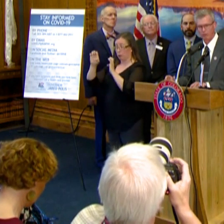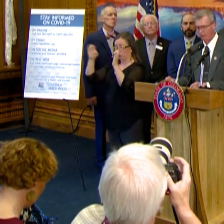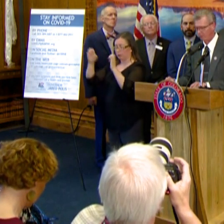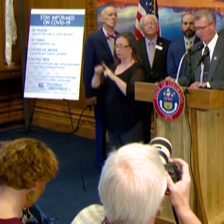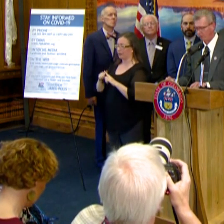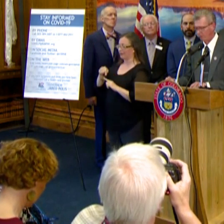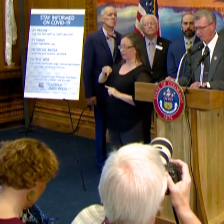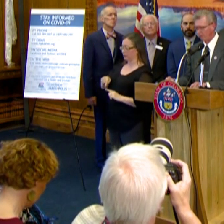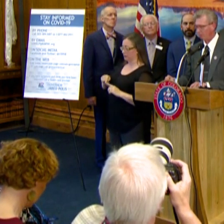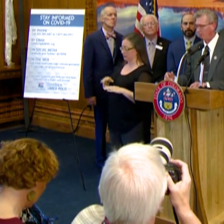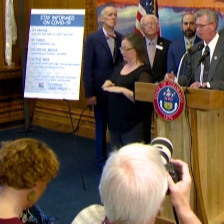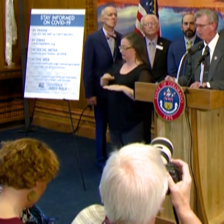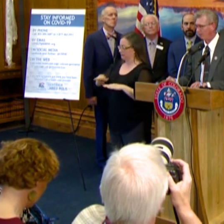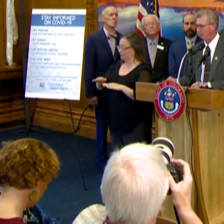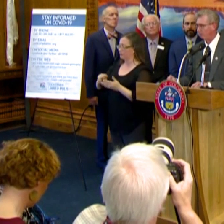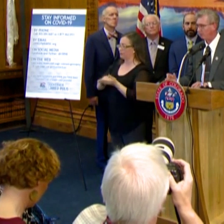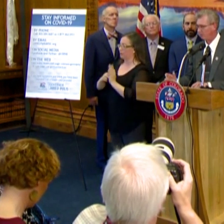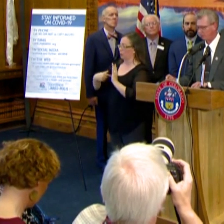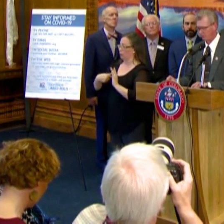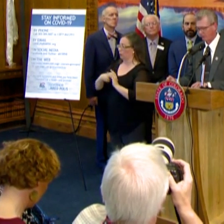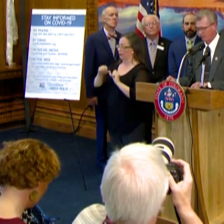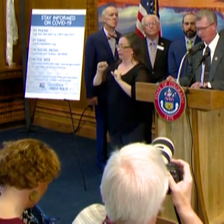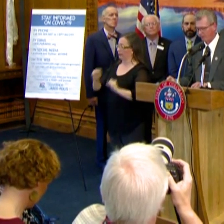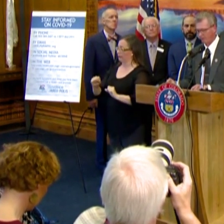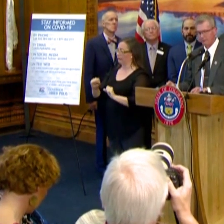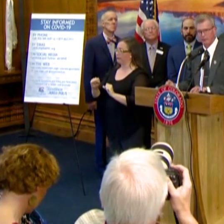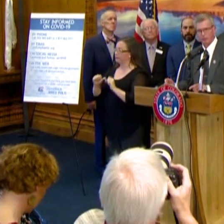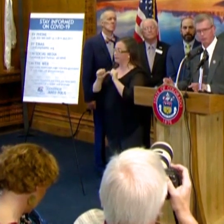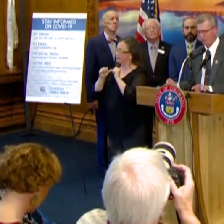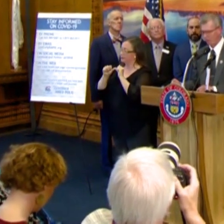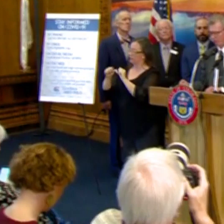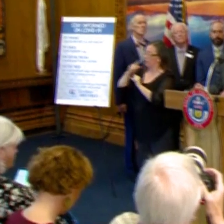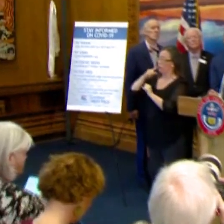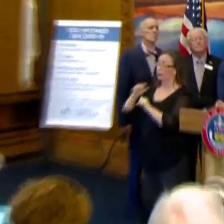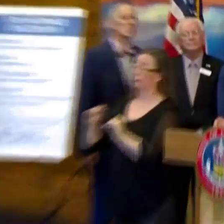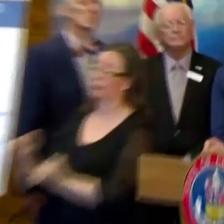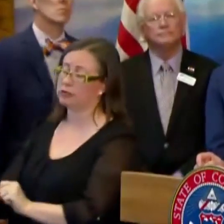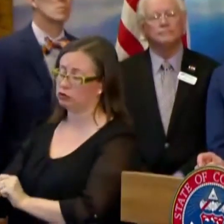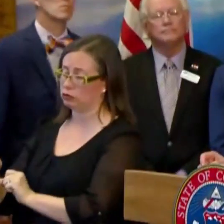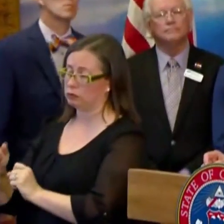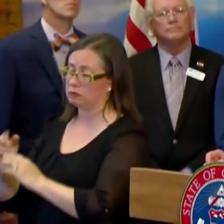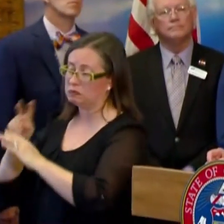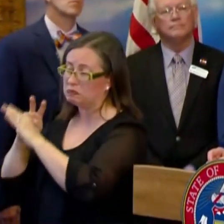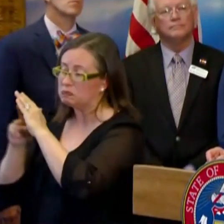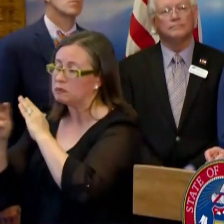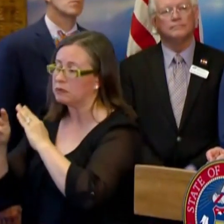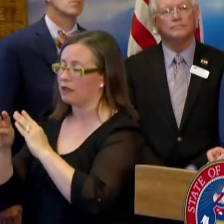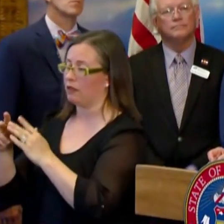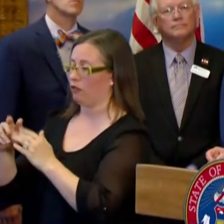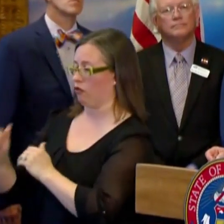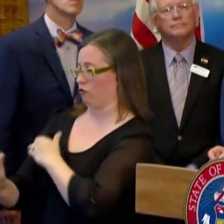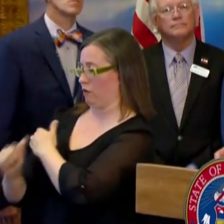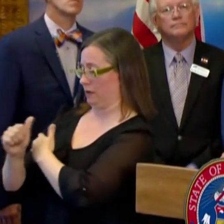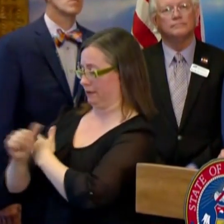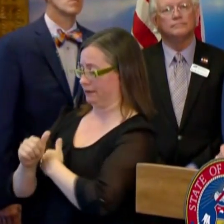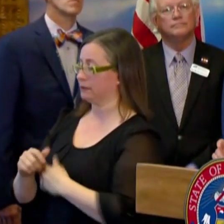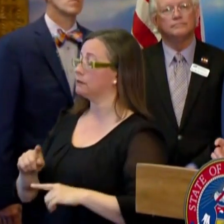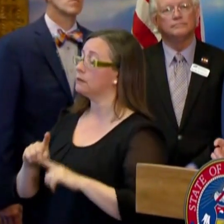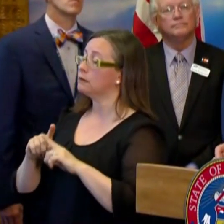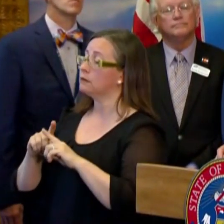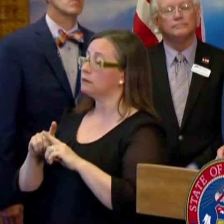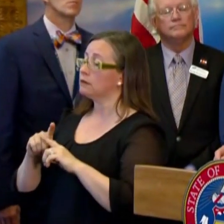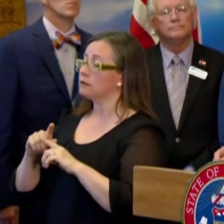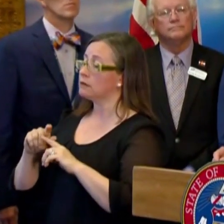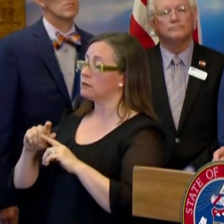ensuring a coordinated approach for preparing for this potential threat. The state's Emergency Operations Center implements the plan on behalf of the governor.